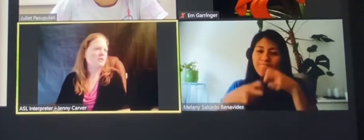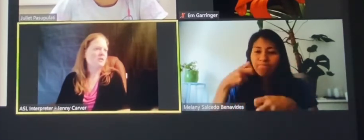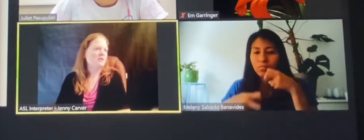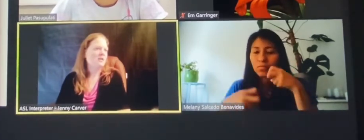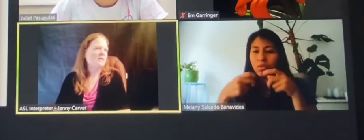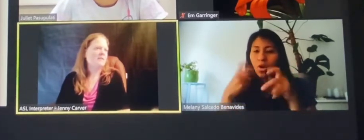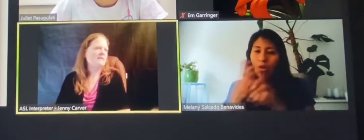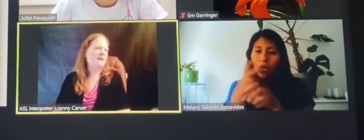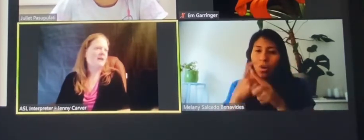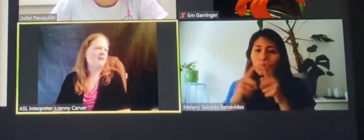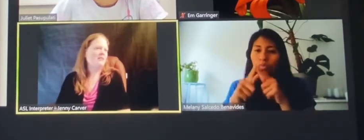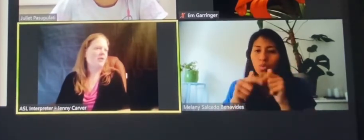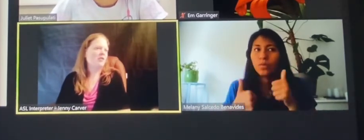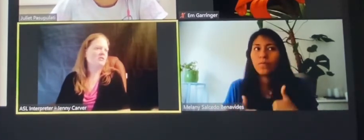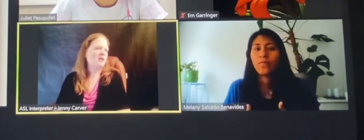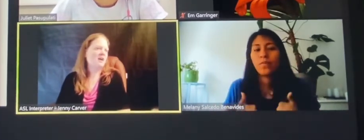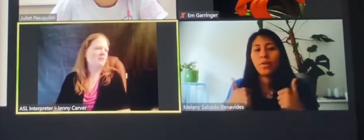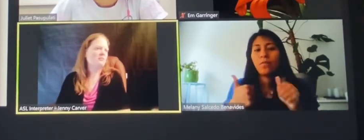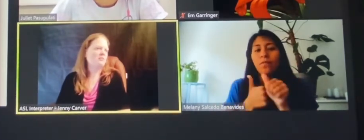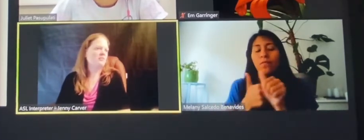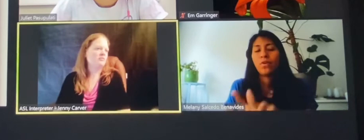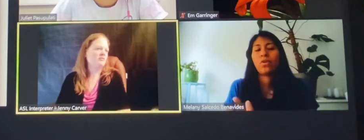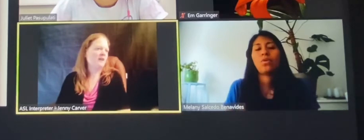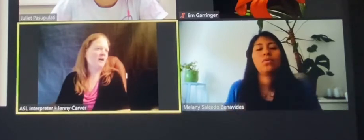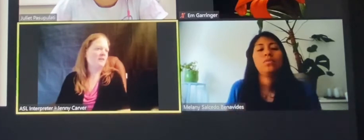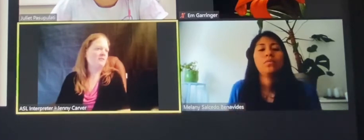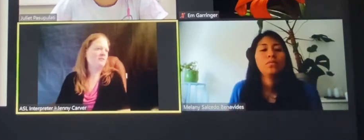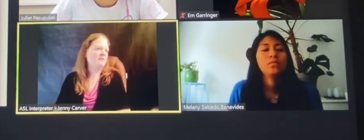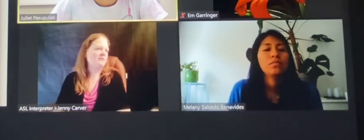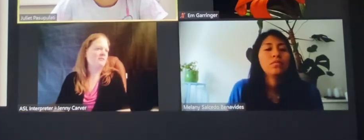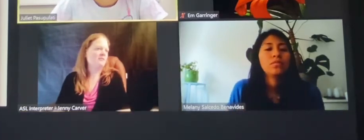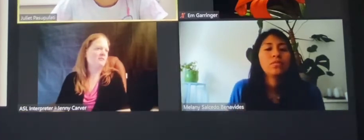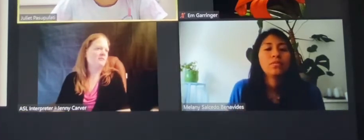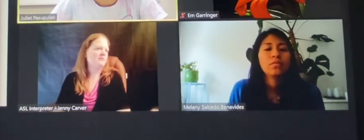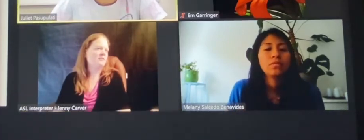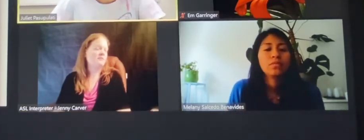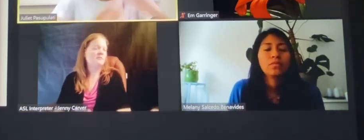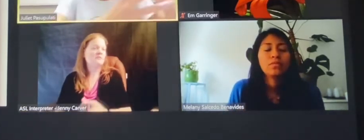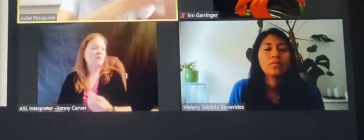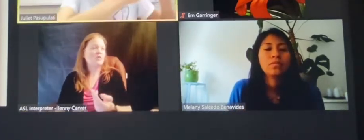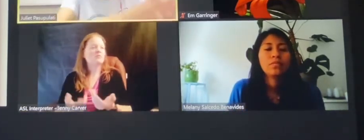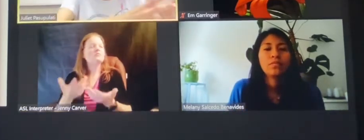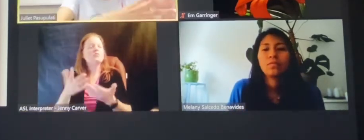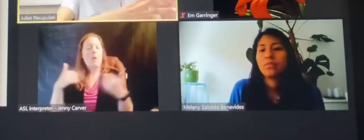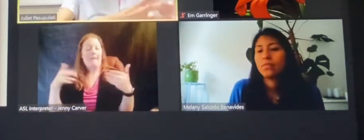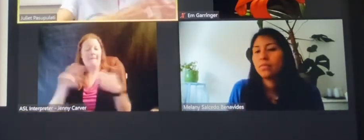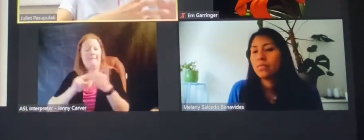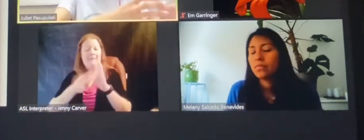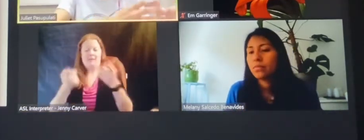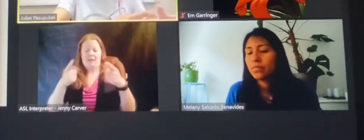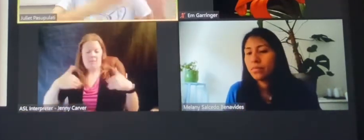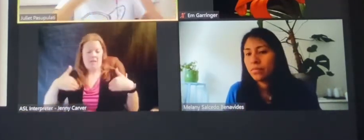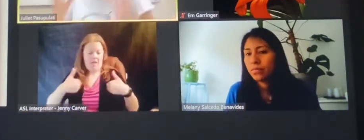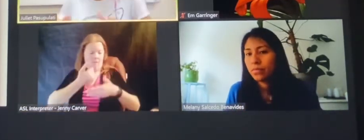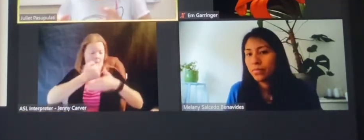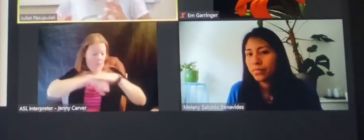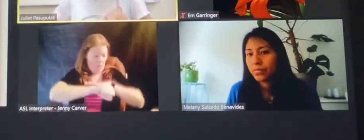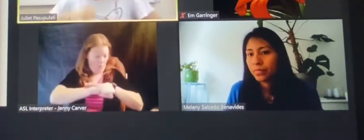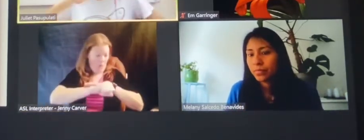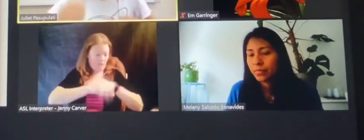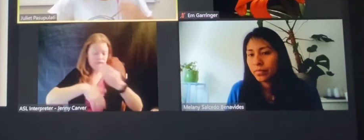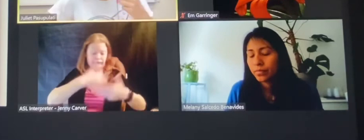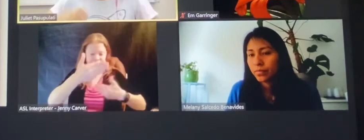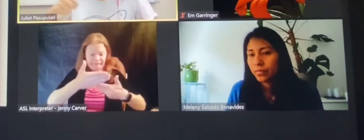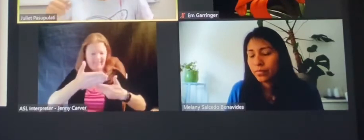So it's a struggle to lead. Yeah, so the animal's born, and then after that,